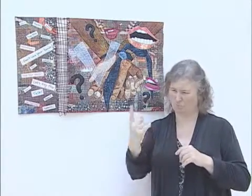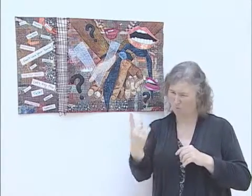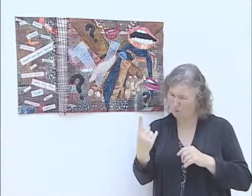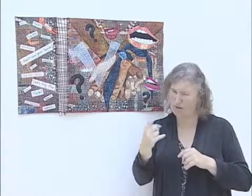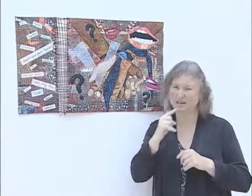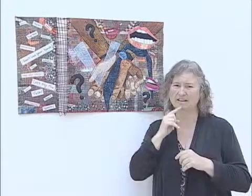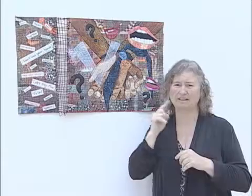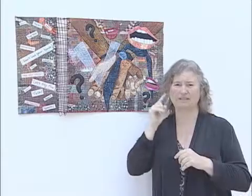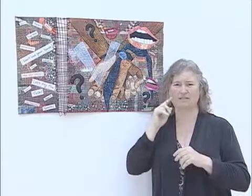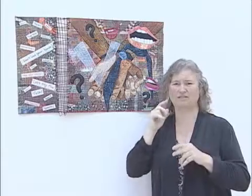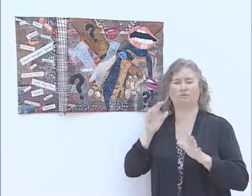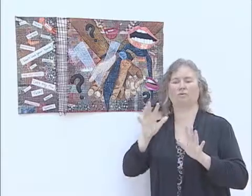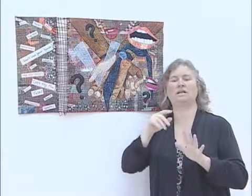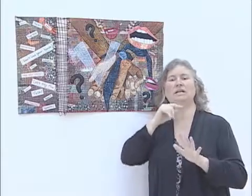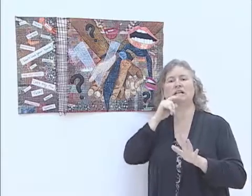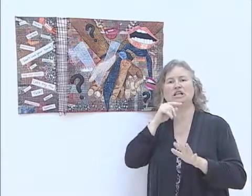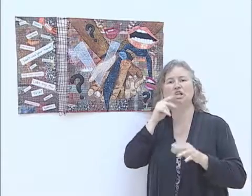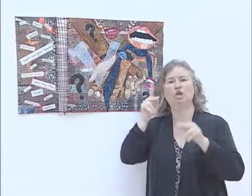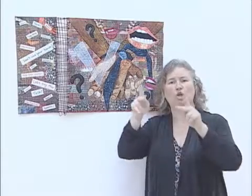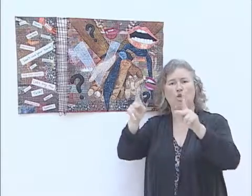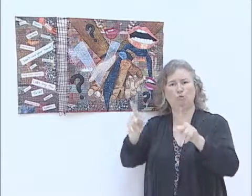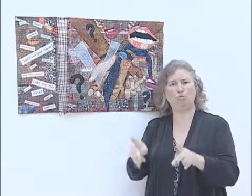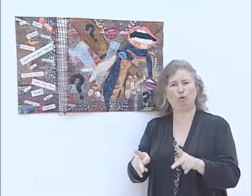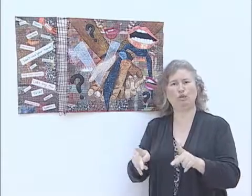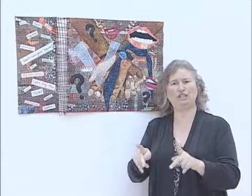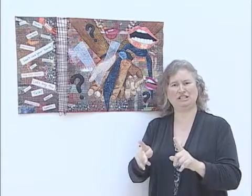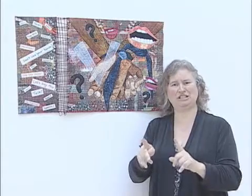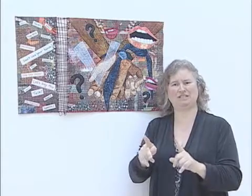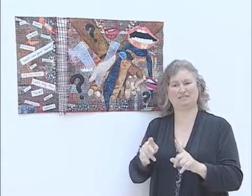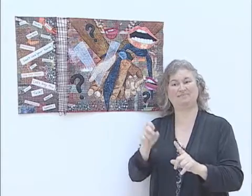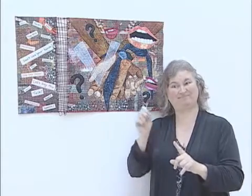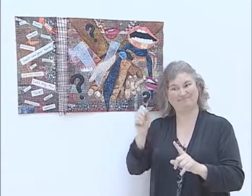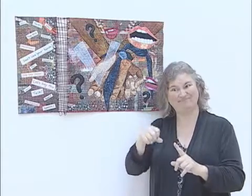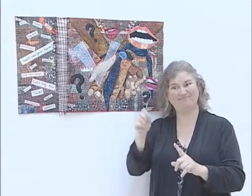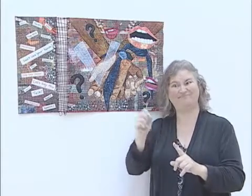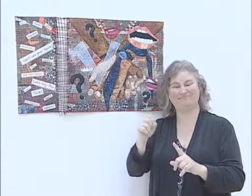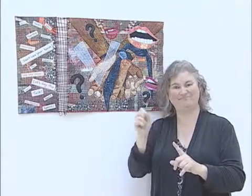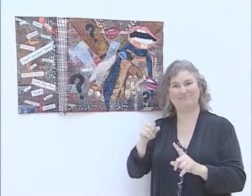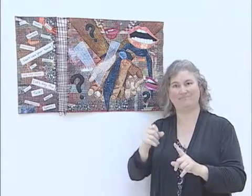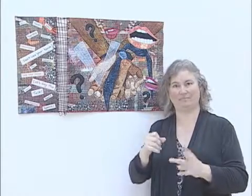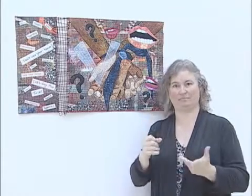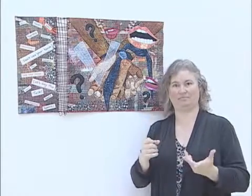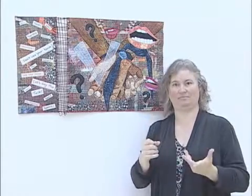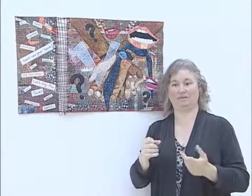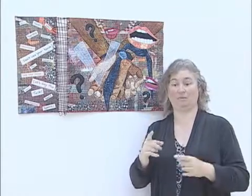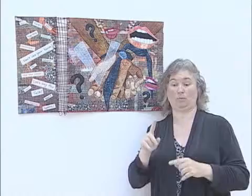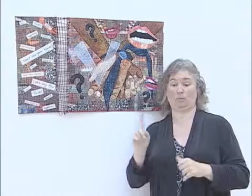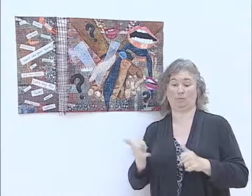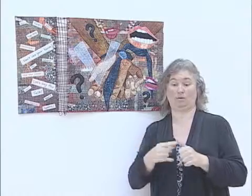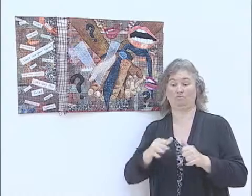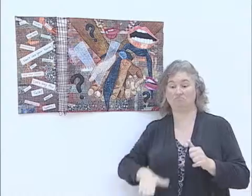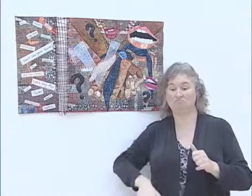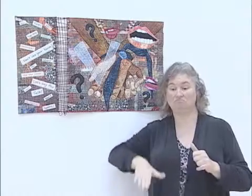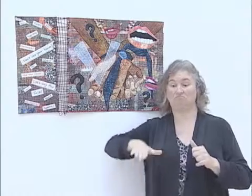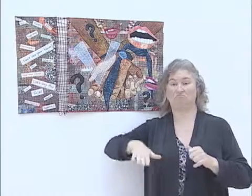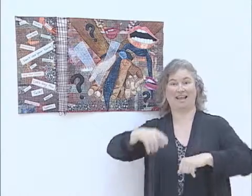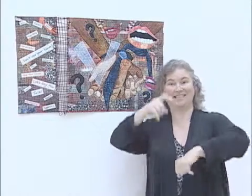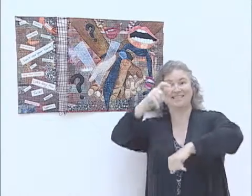so surprised me. He's the only hearing person in this family, and so sign language was